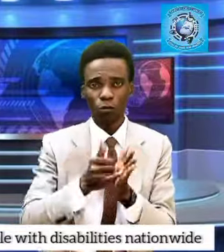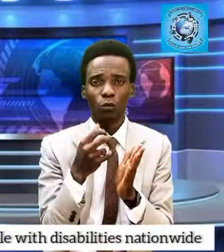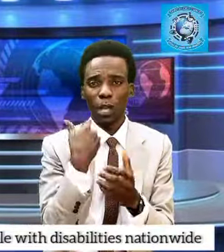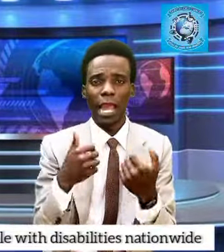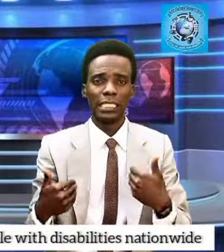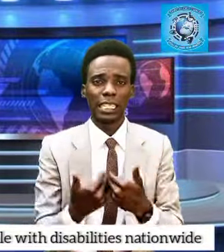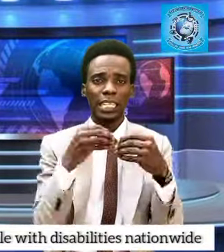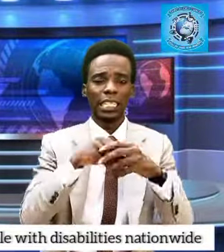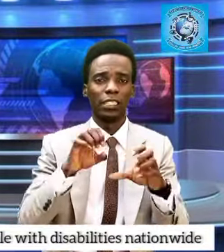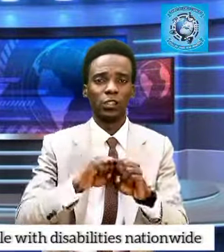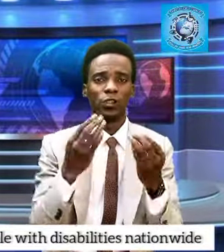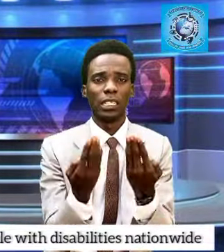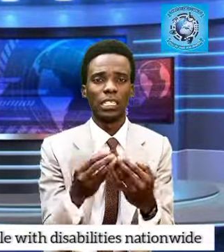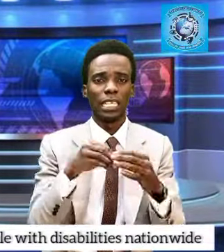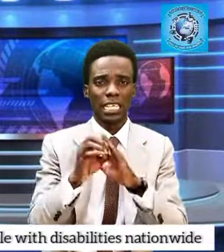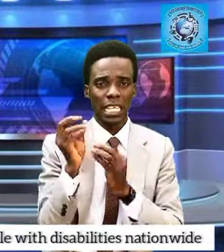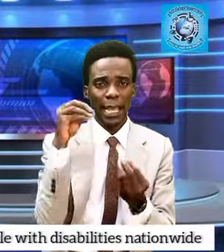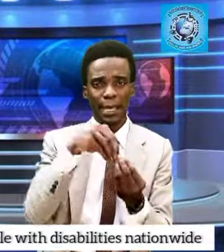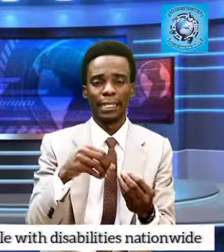in the society, he added.